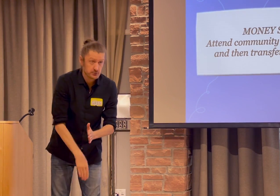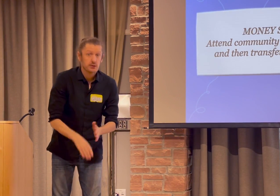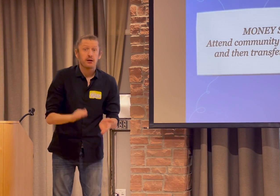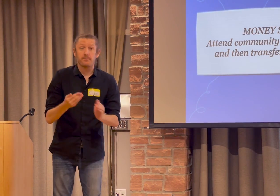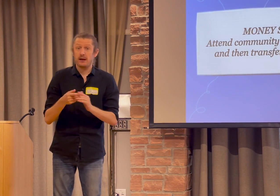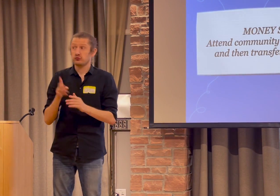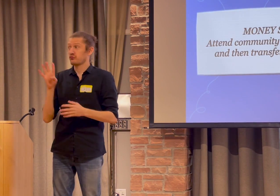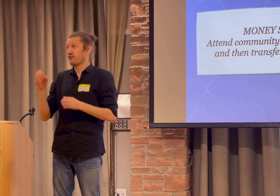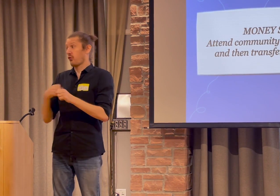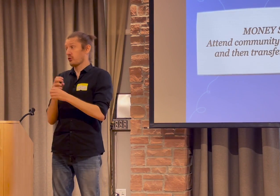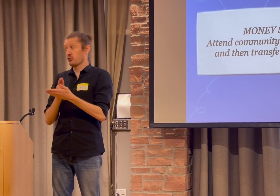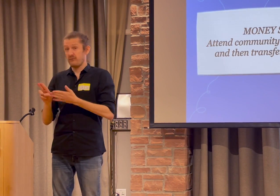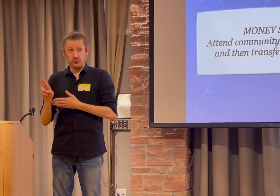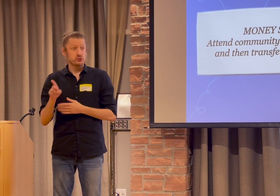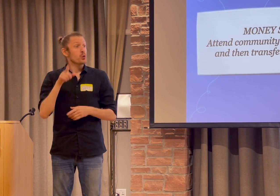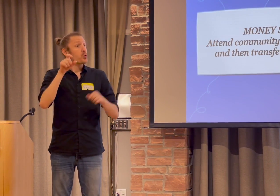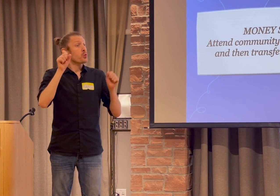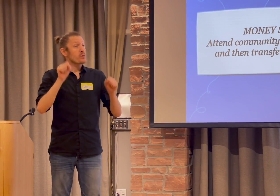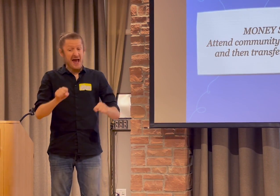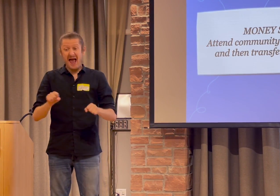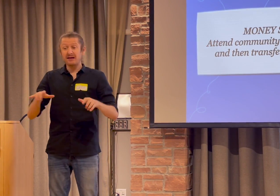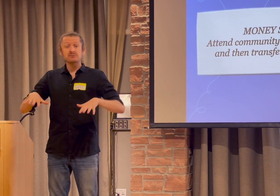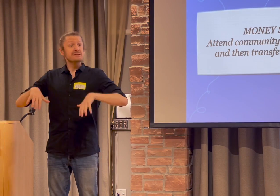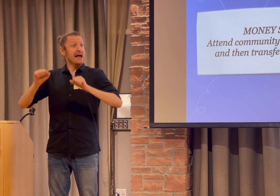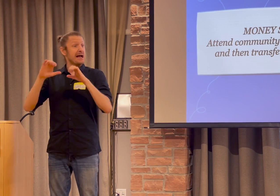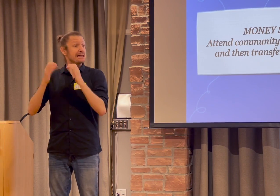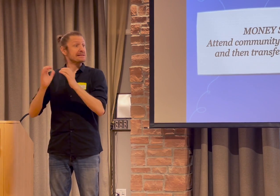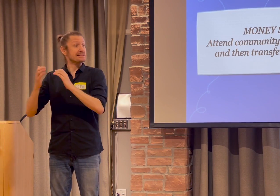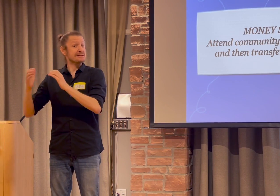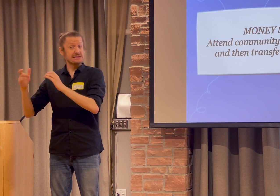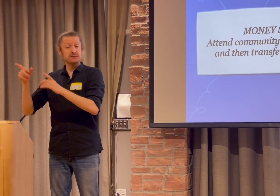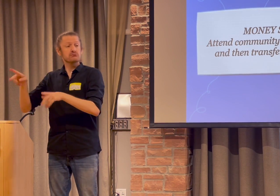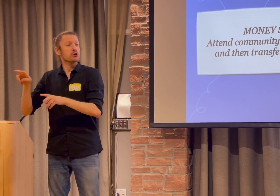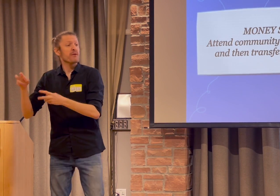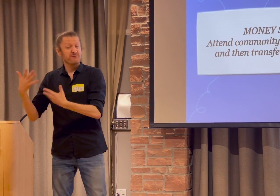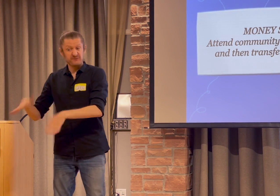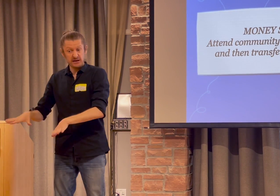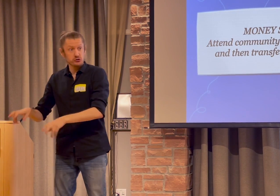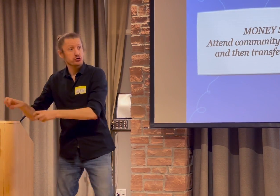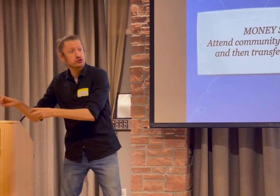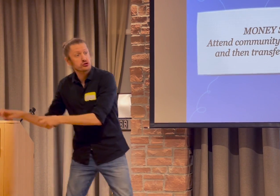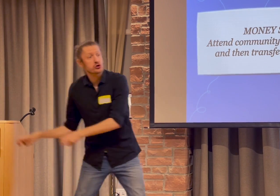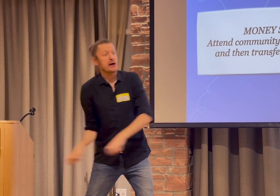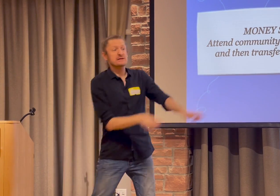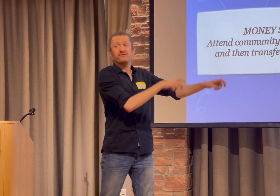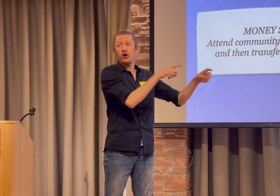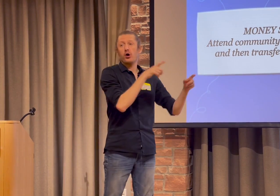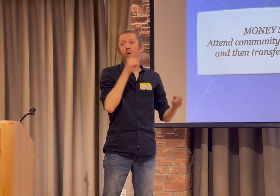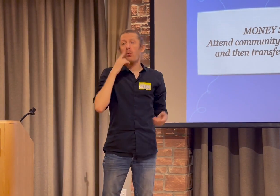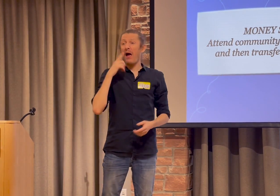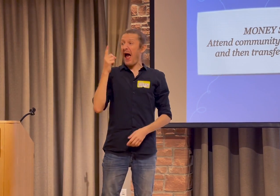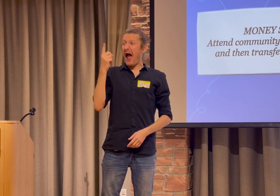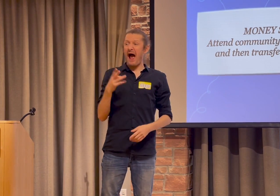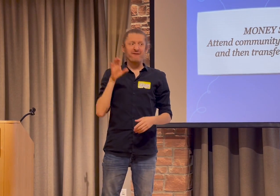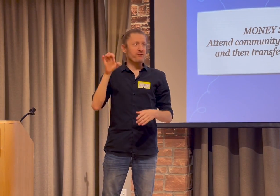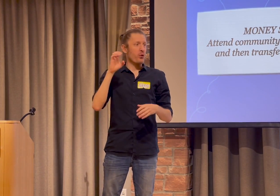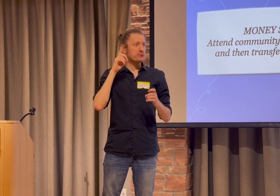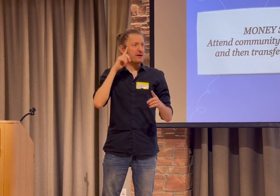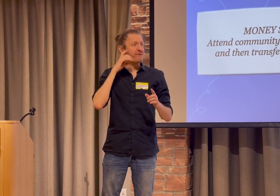Community colleges are much cheaper than four-year universities. You can take some courses, transfer them over to